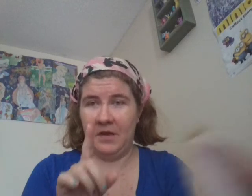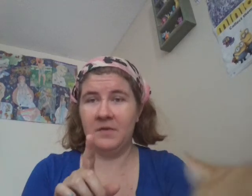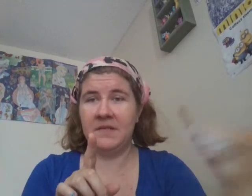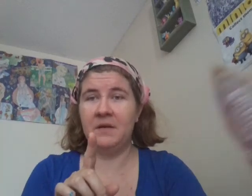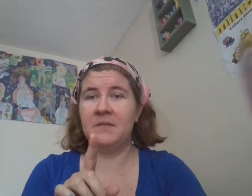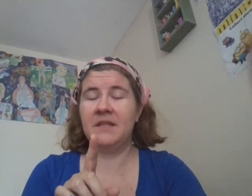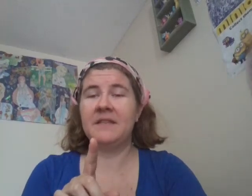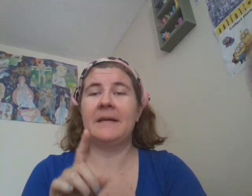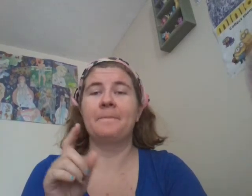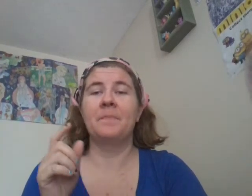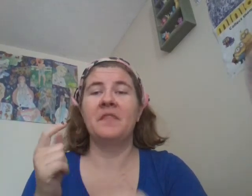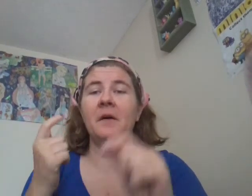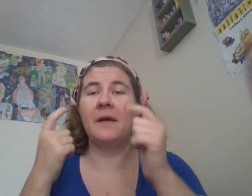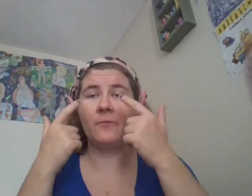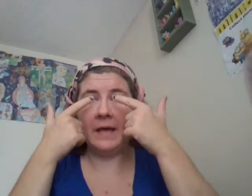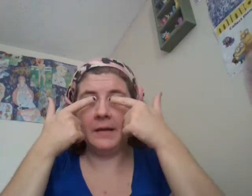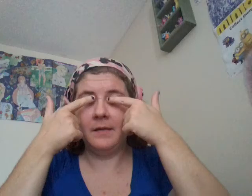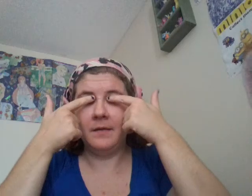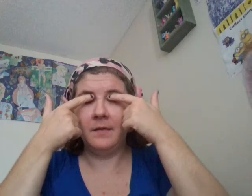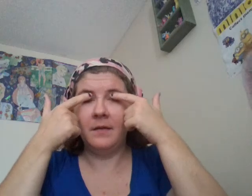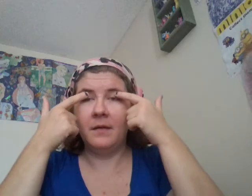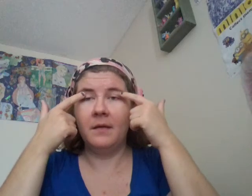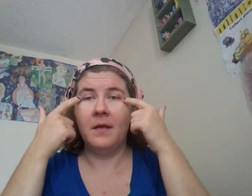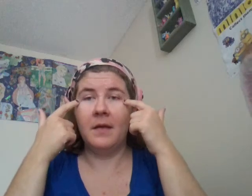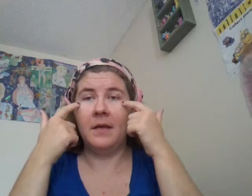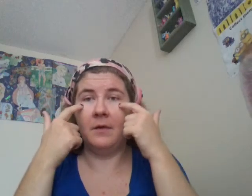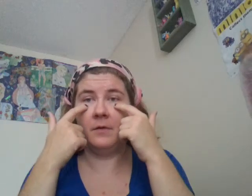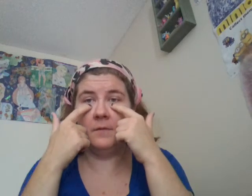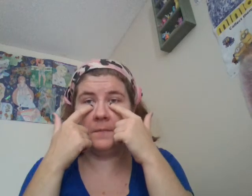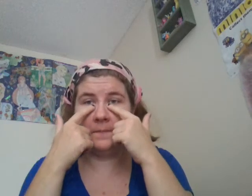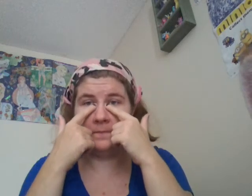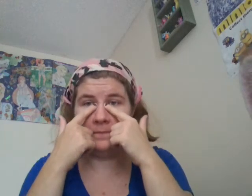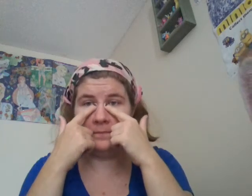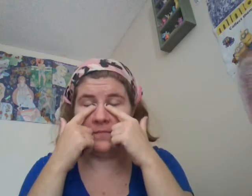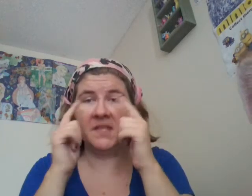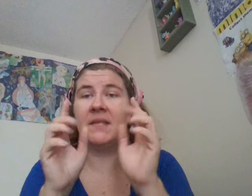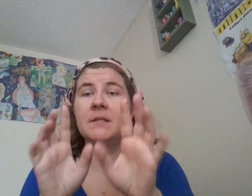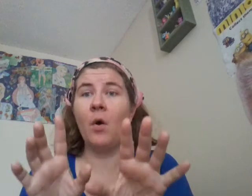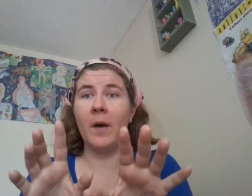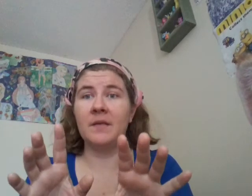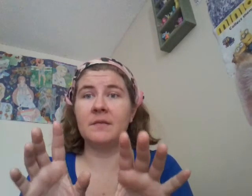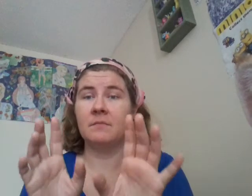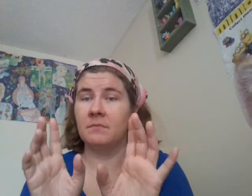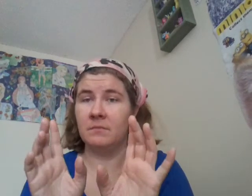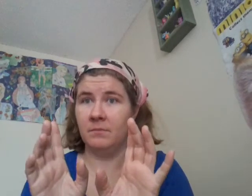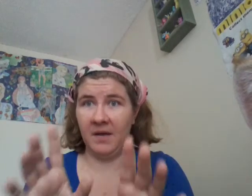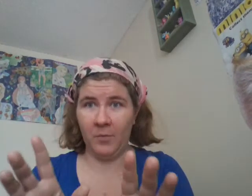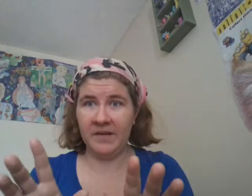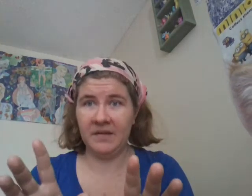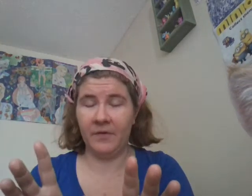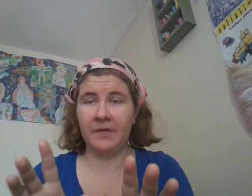here's the thing. They'll get red. Here. And this isn't always. Everybody's different.